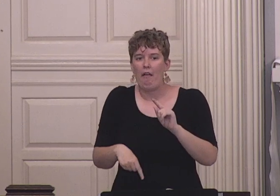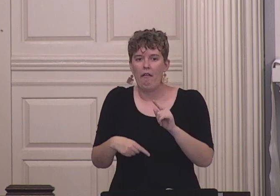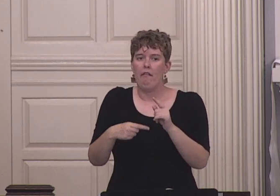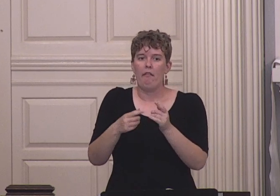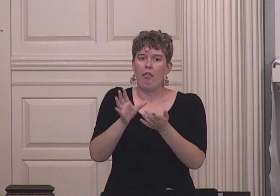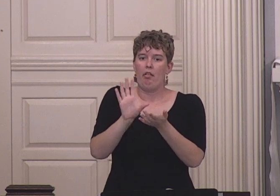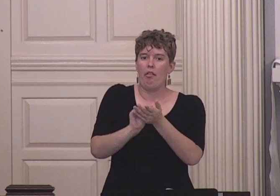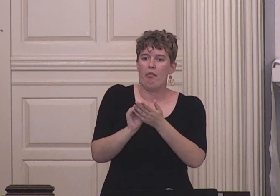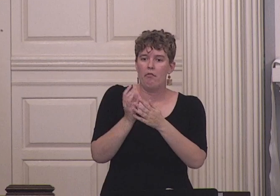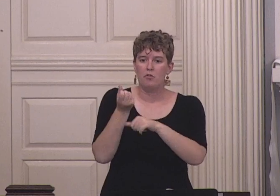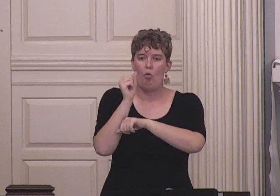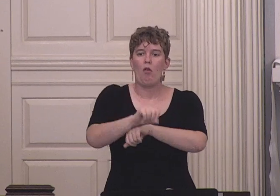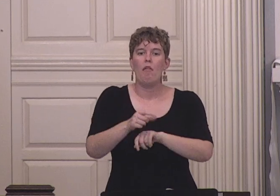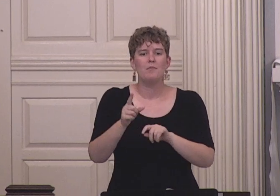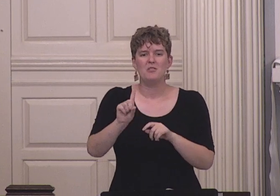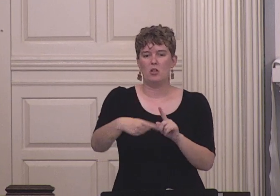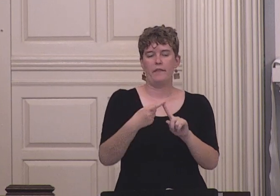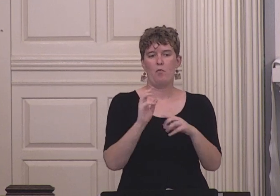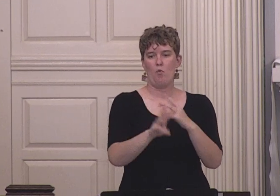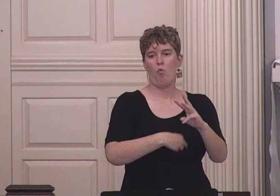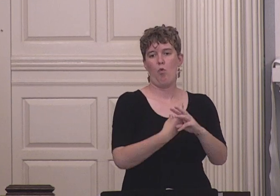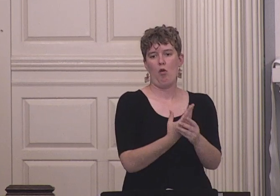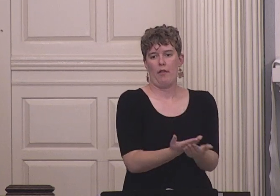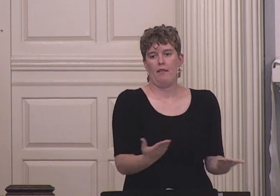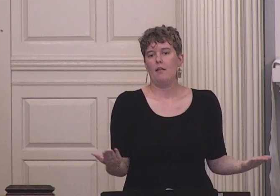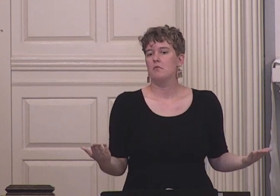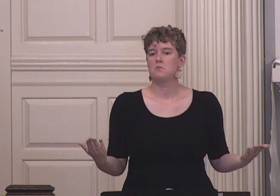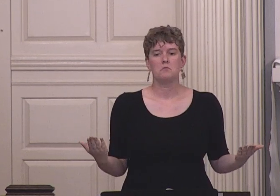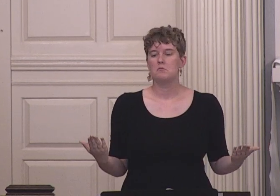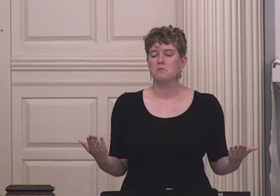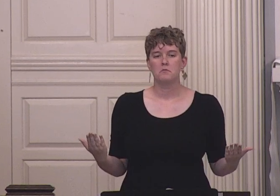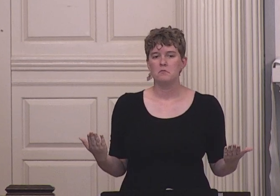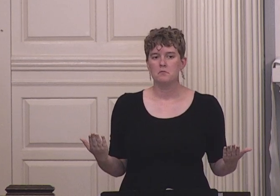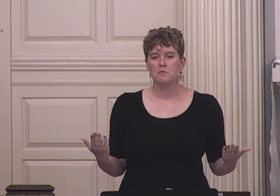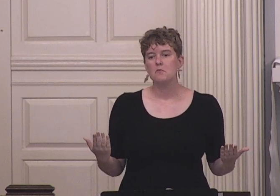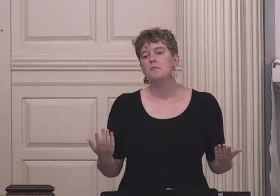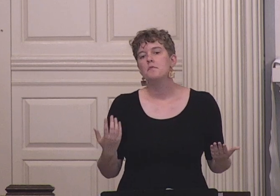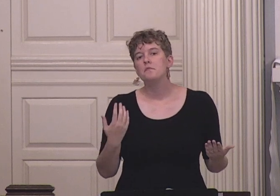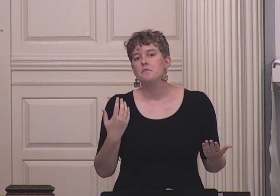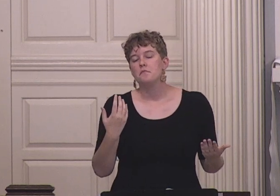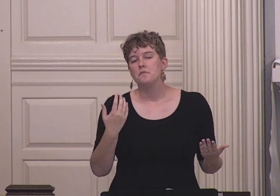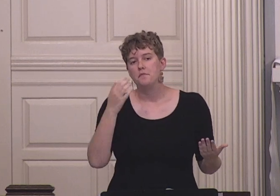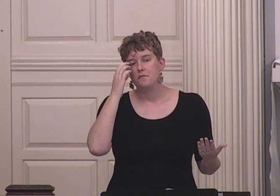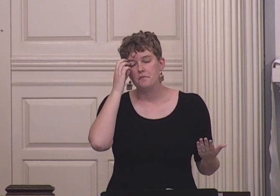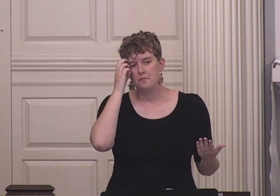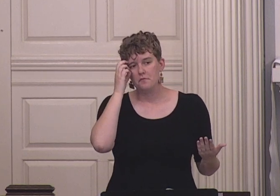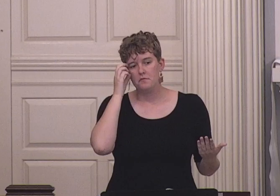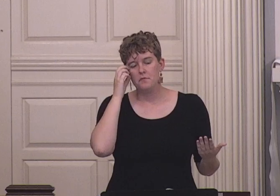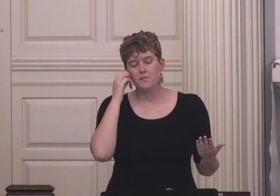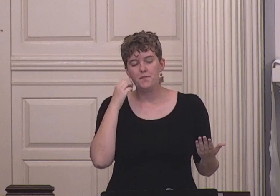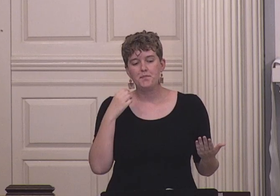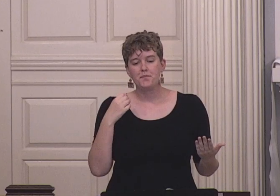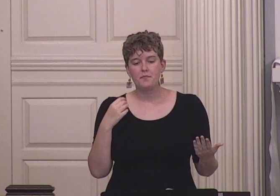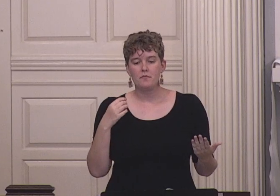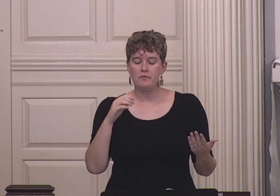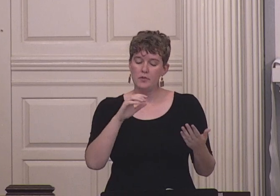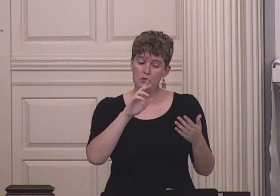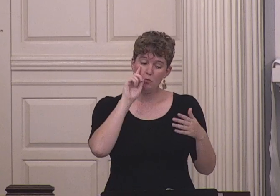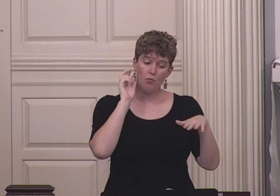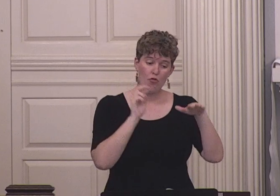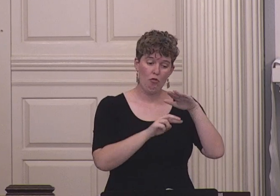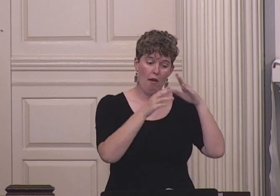powers. This is what we have heard, again reflected in the life of the prophet Jeremiah.